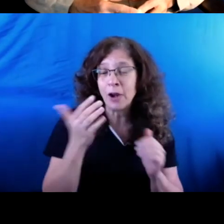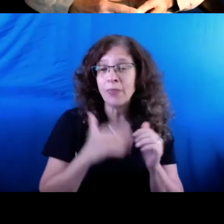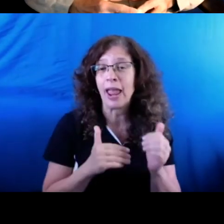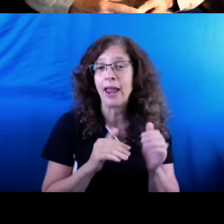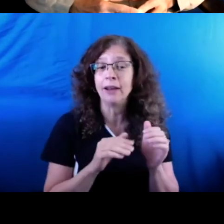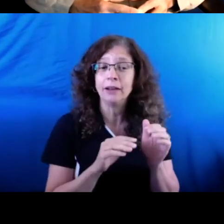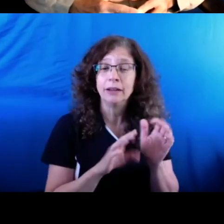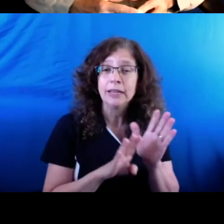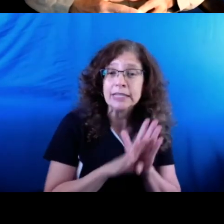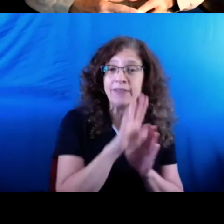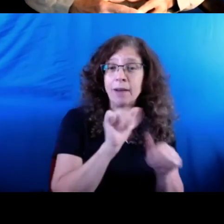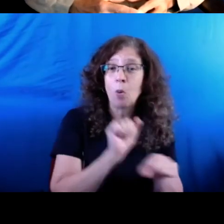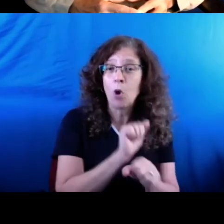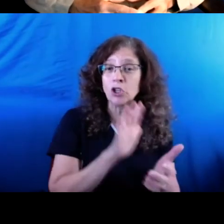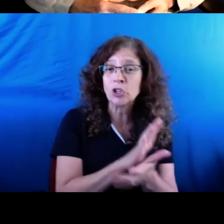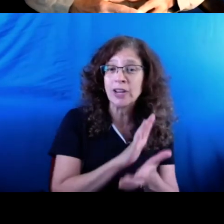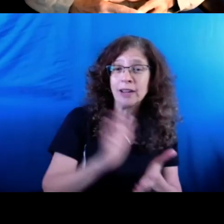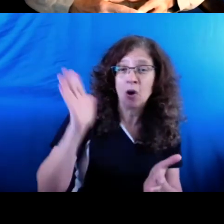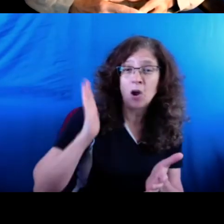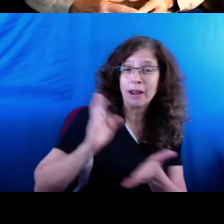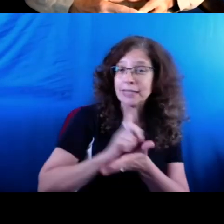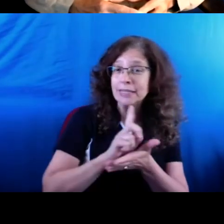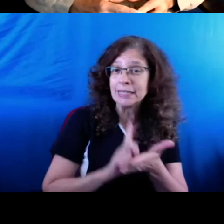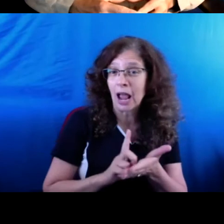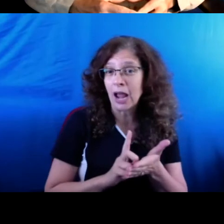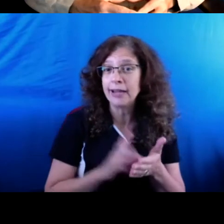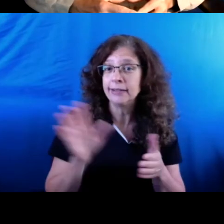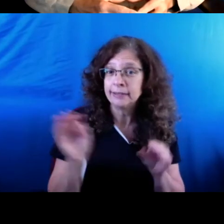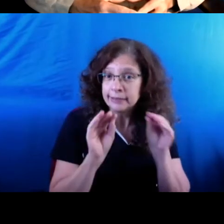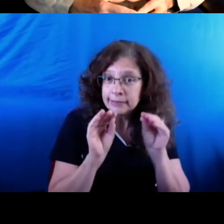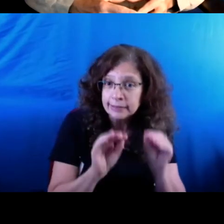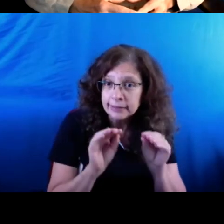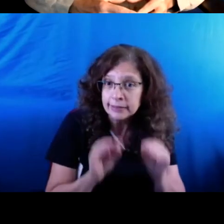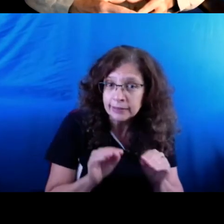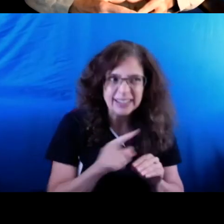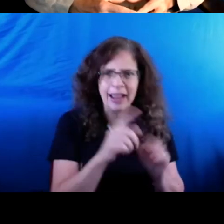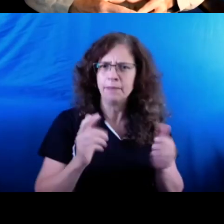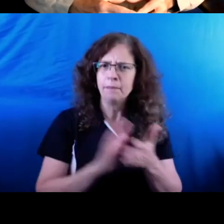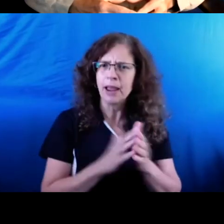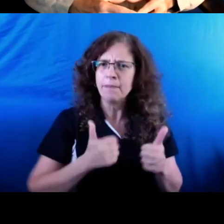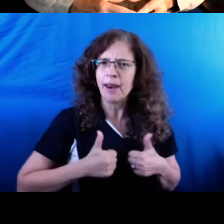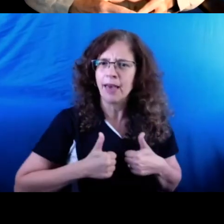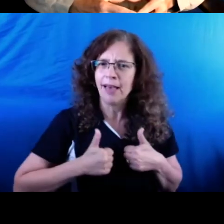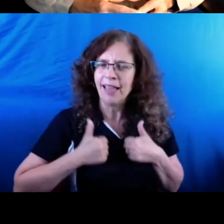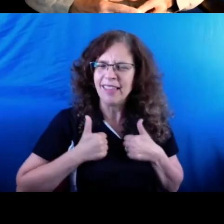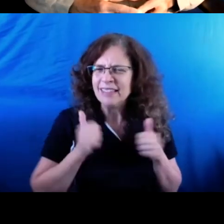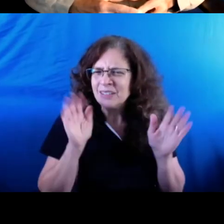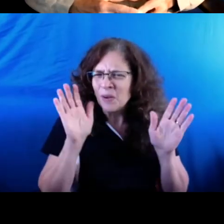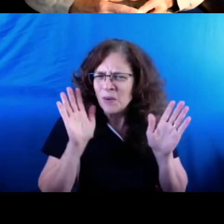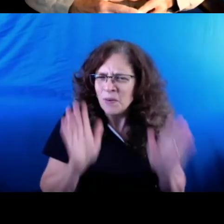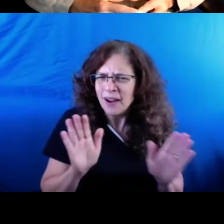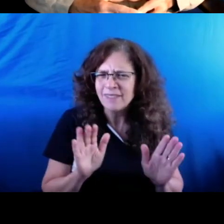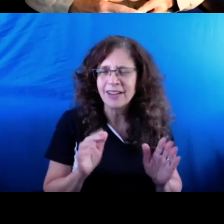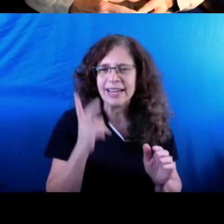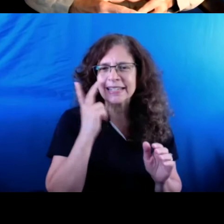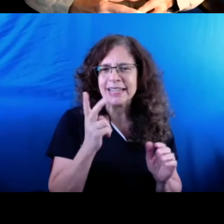in. That's better than developing a worksheet a long time ago, designing something, putting it in.